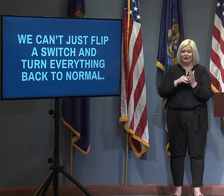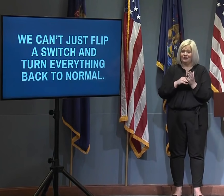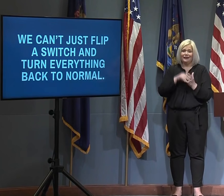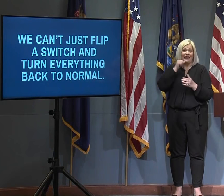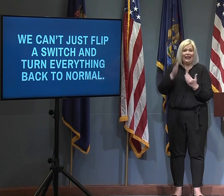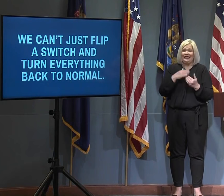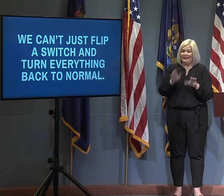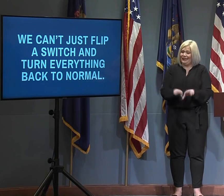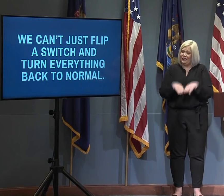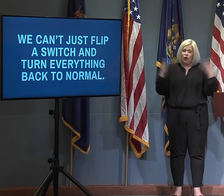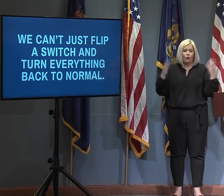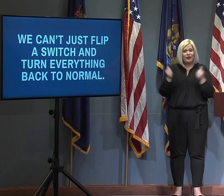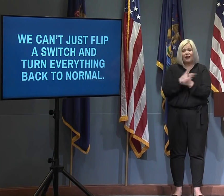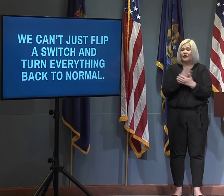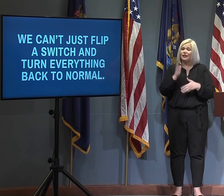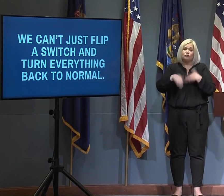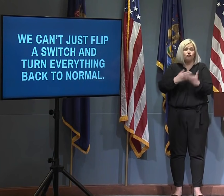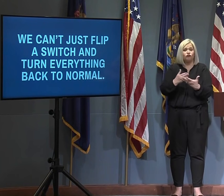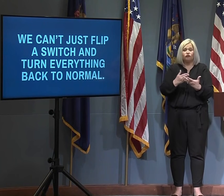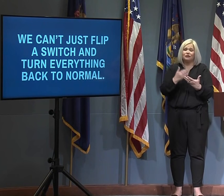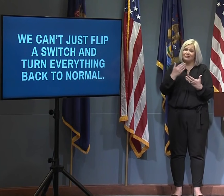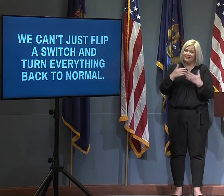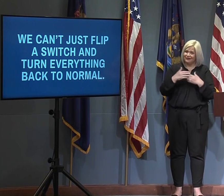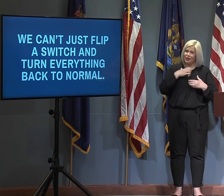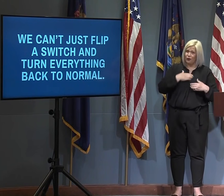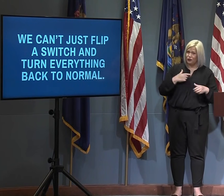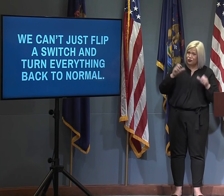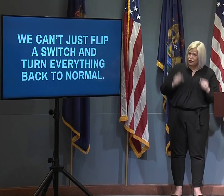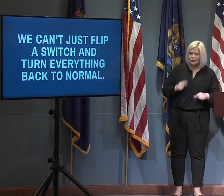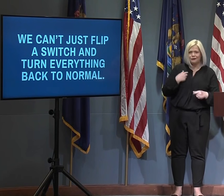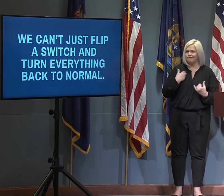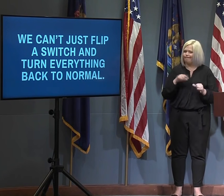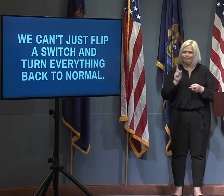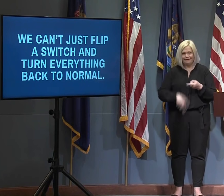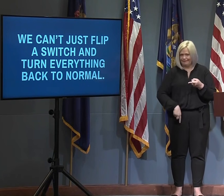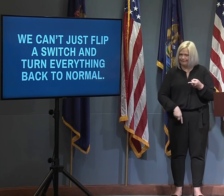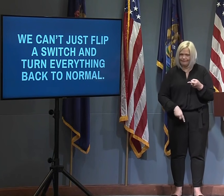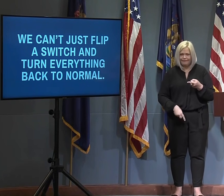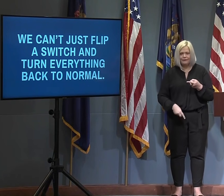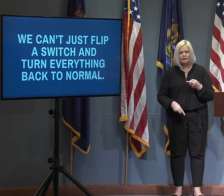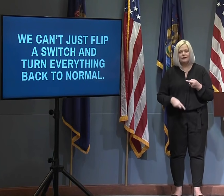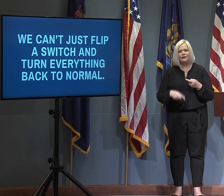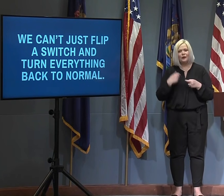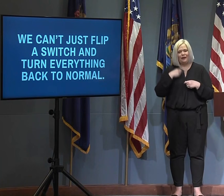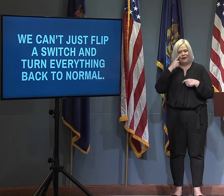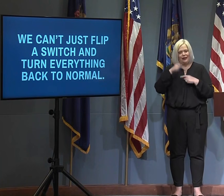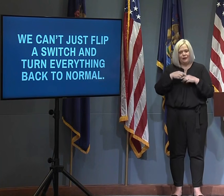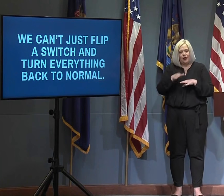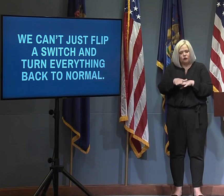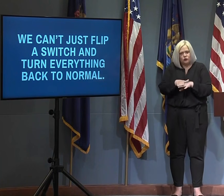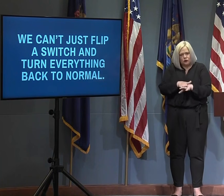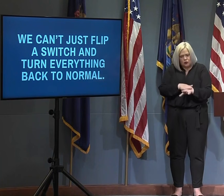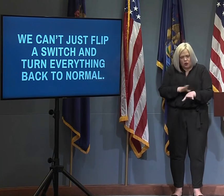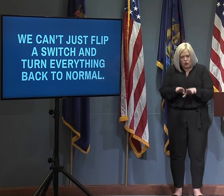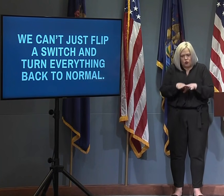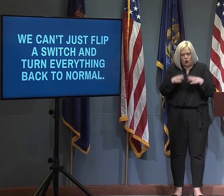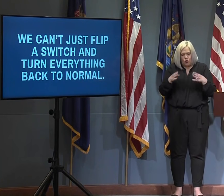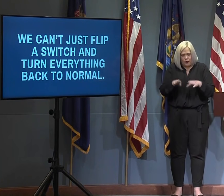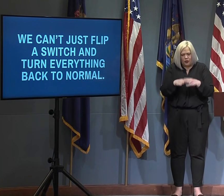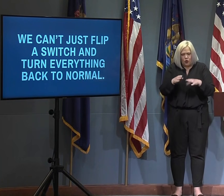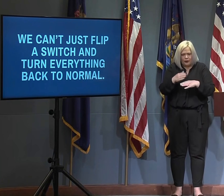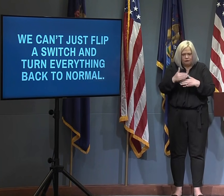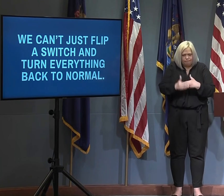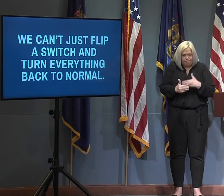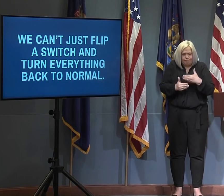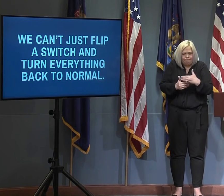and turn everything back to normal, although we wish we could. We have to think of this as a dial. We're going to turn it